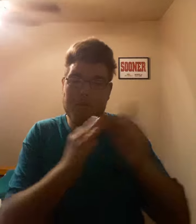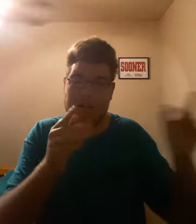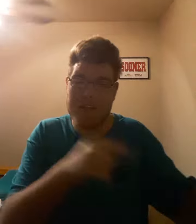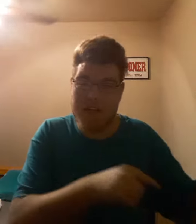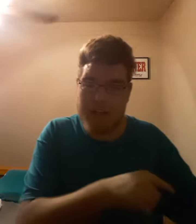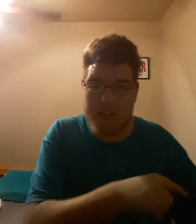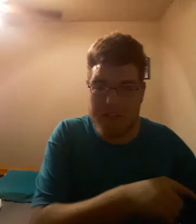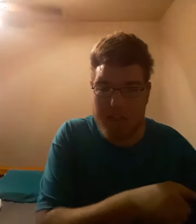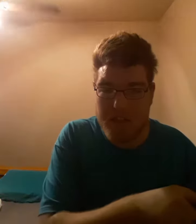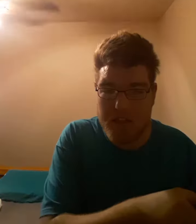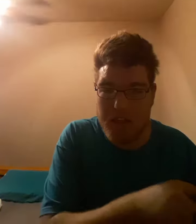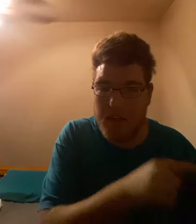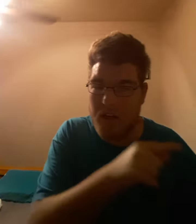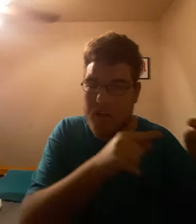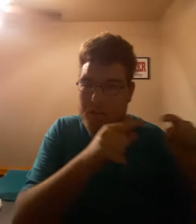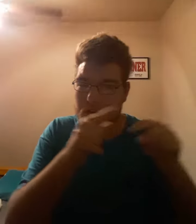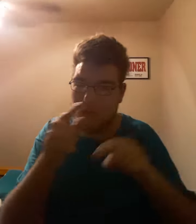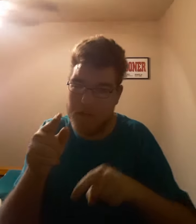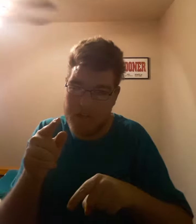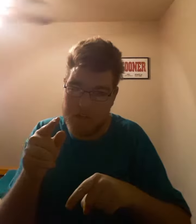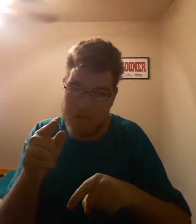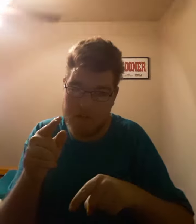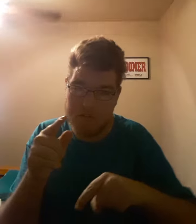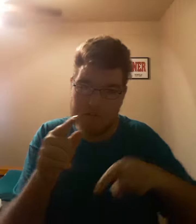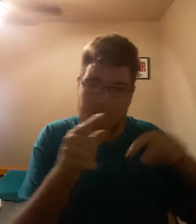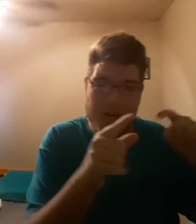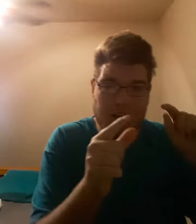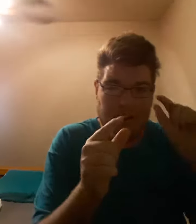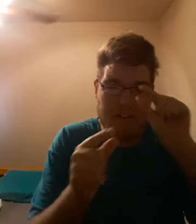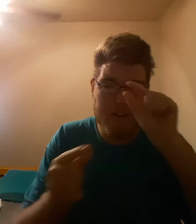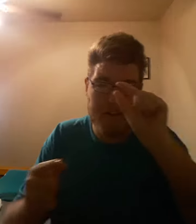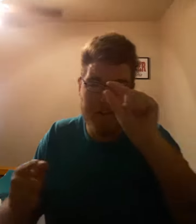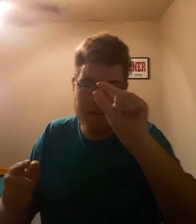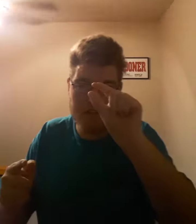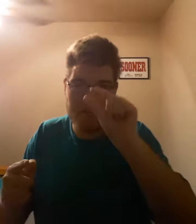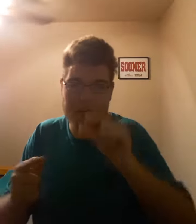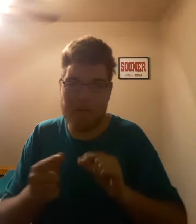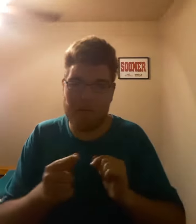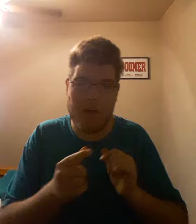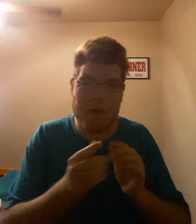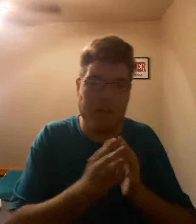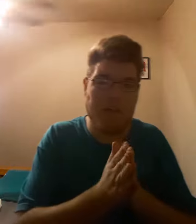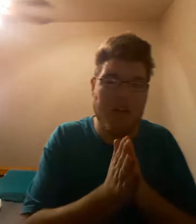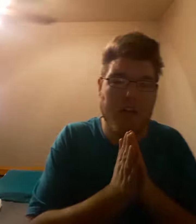back to Dad's. I don't know when, but I this close to coming back